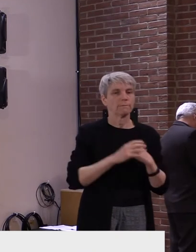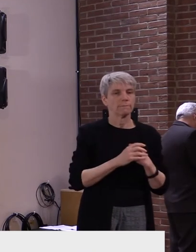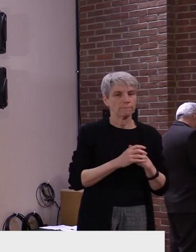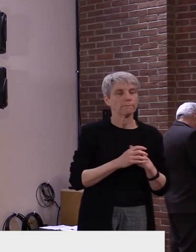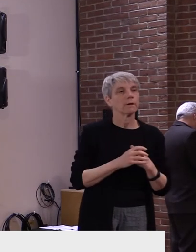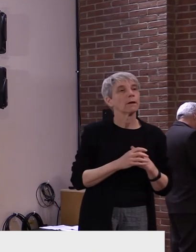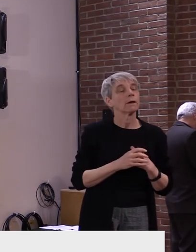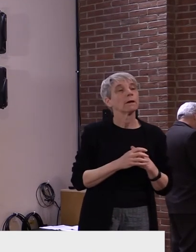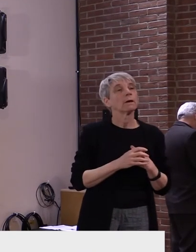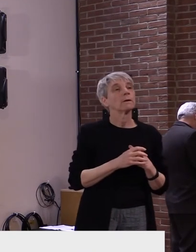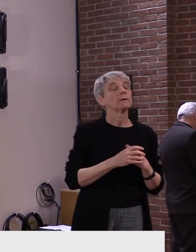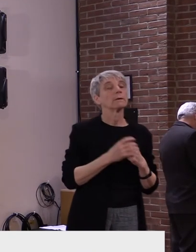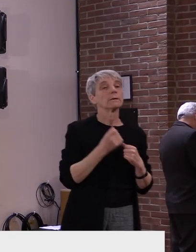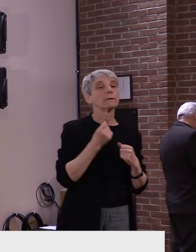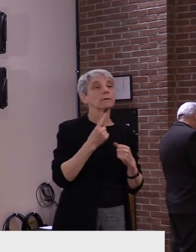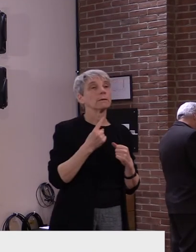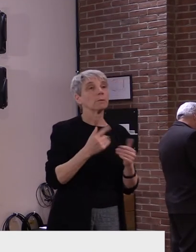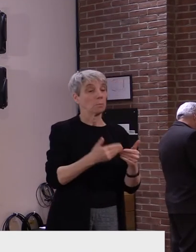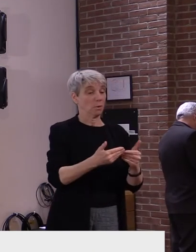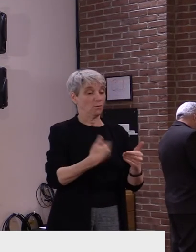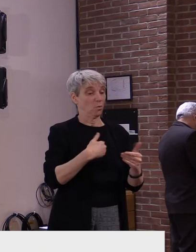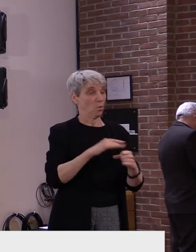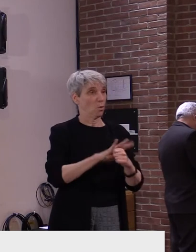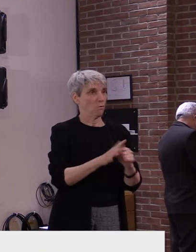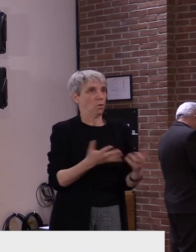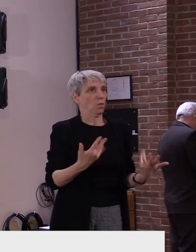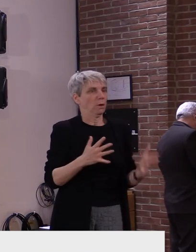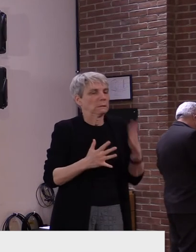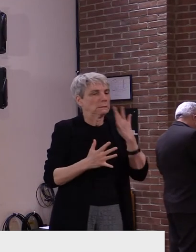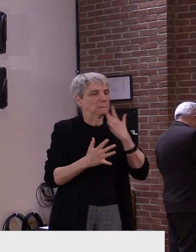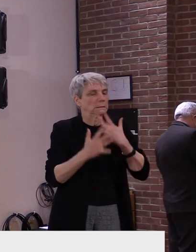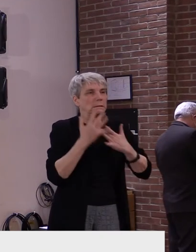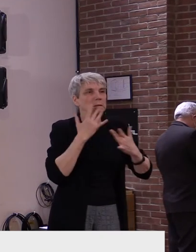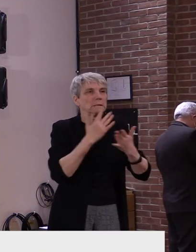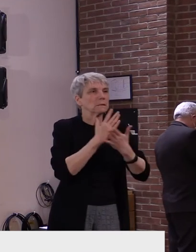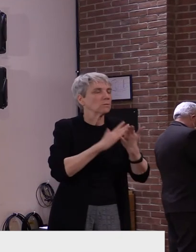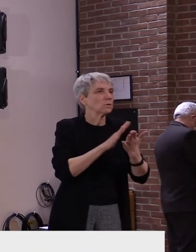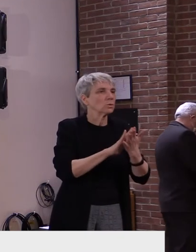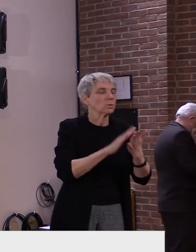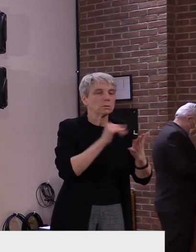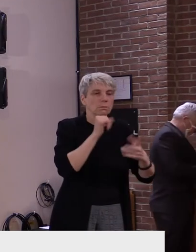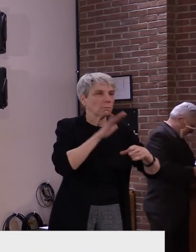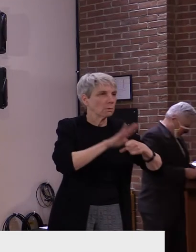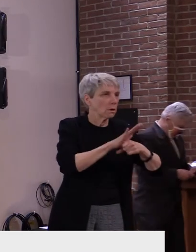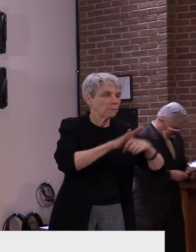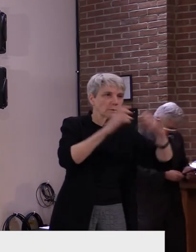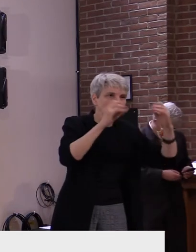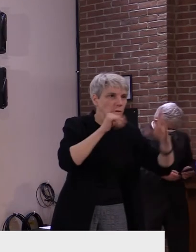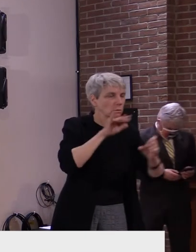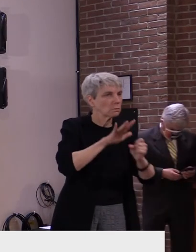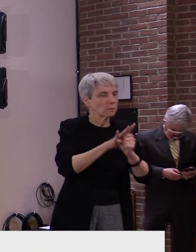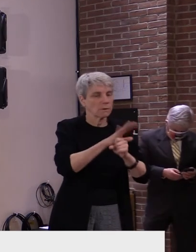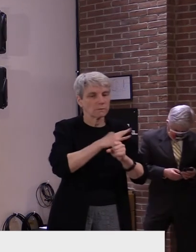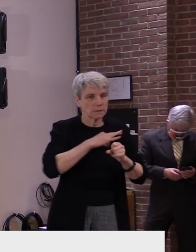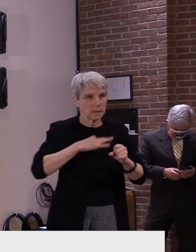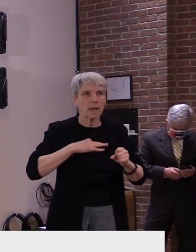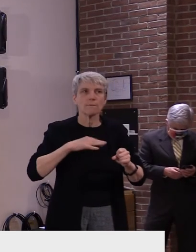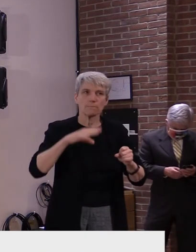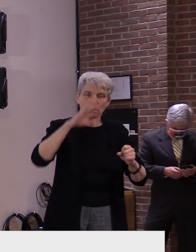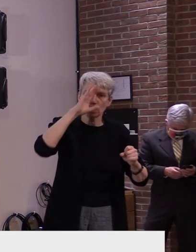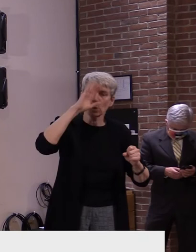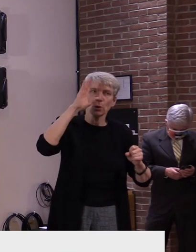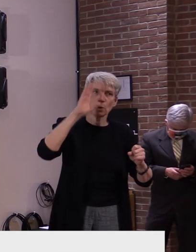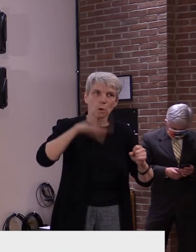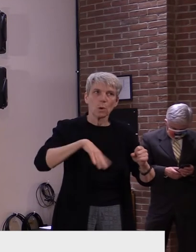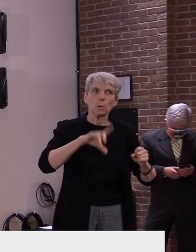emergency uh has processed concerns to the forefront um our major approach that is you know we anticipated that um in